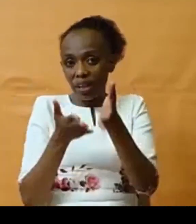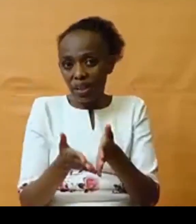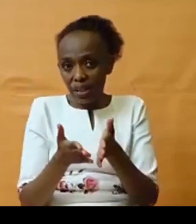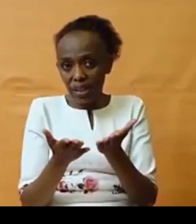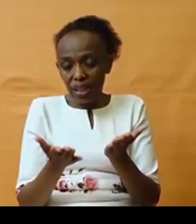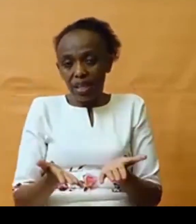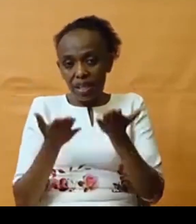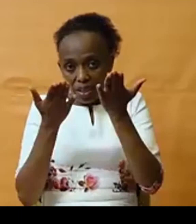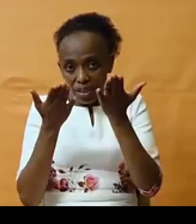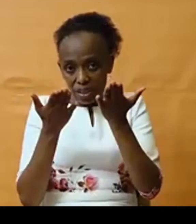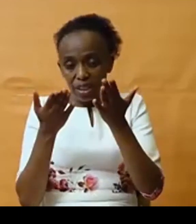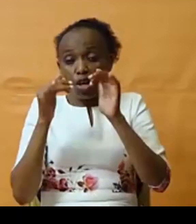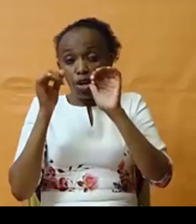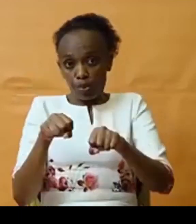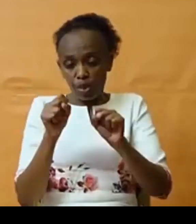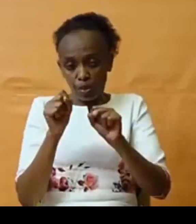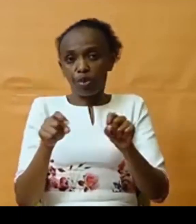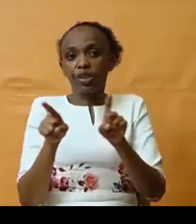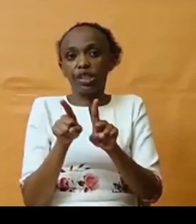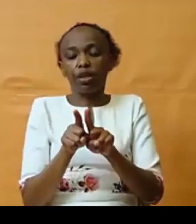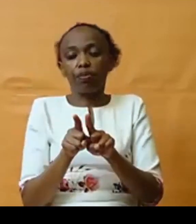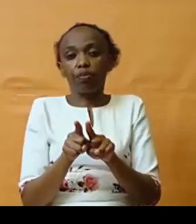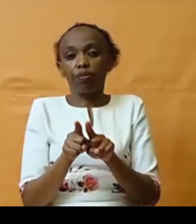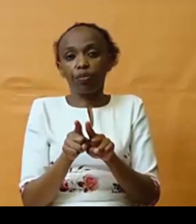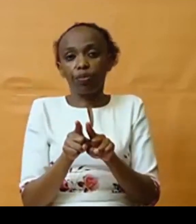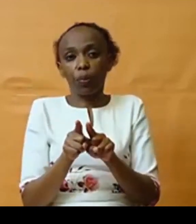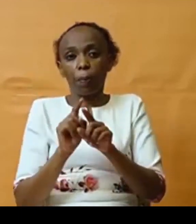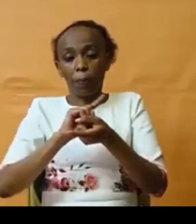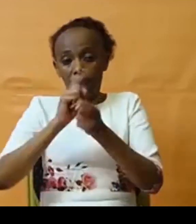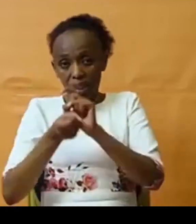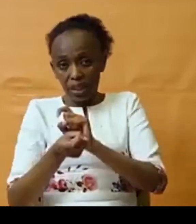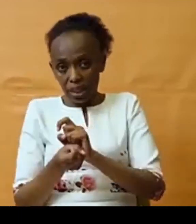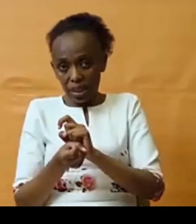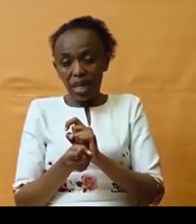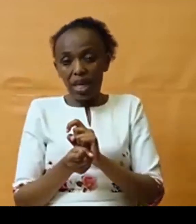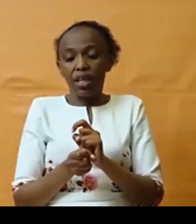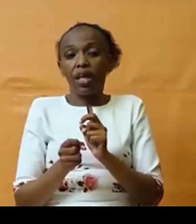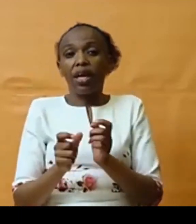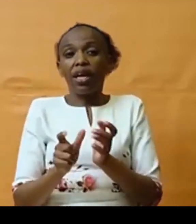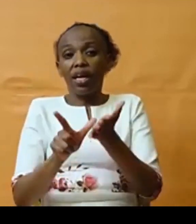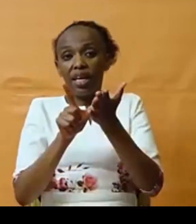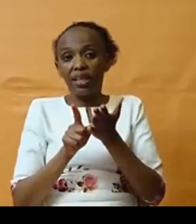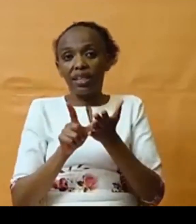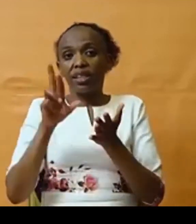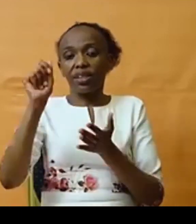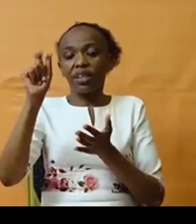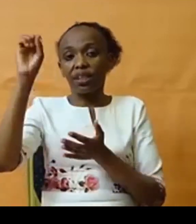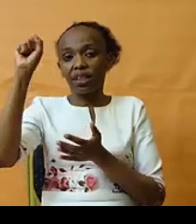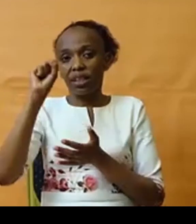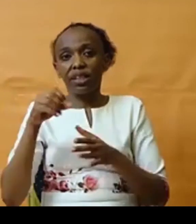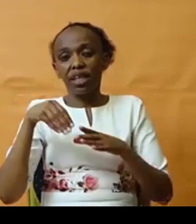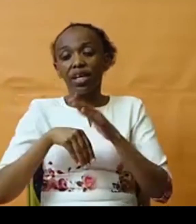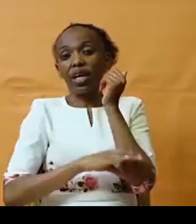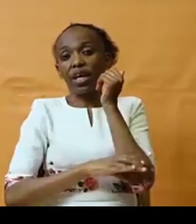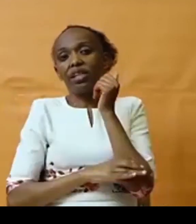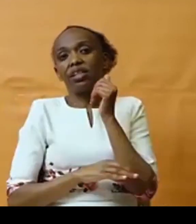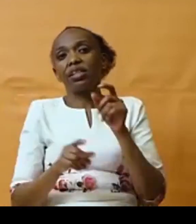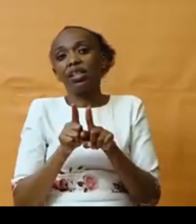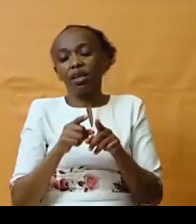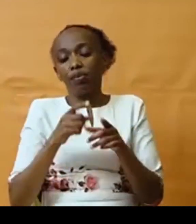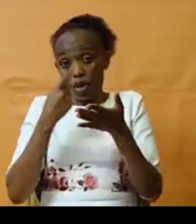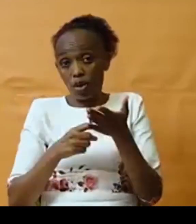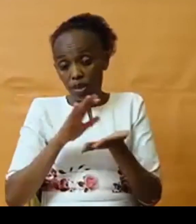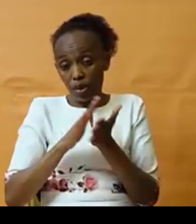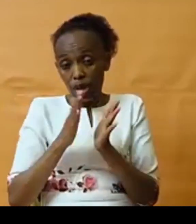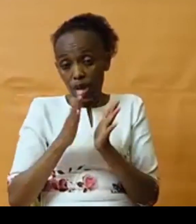this increase in liquidity could also depress the lending rates within the country, and therefore the cost of credit being lower.